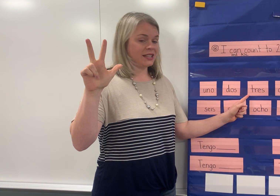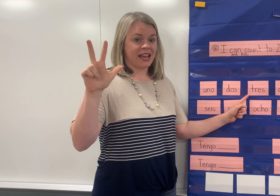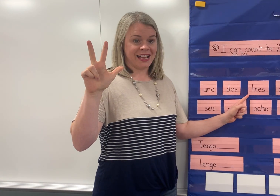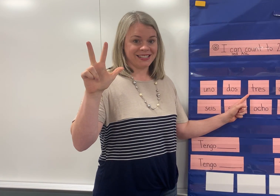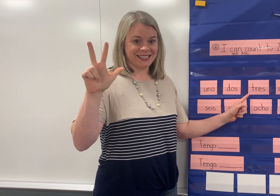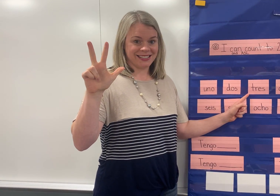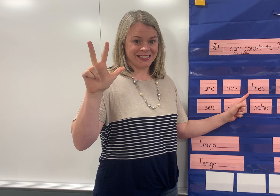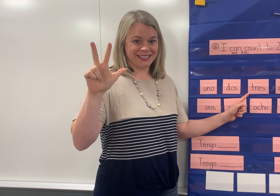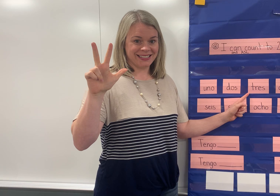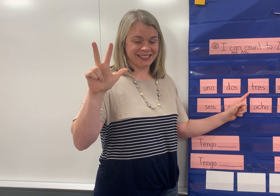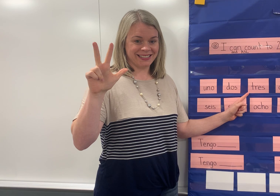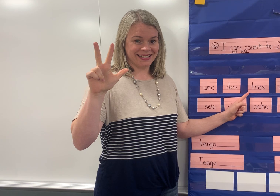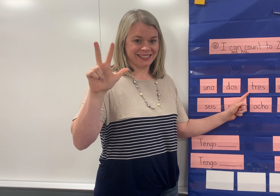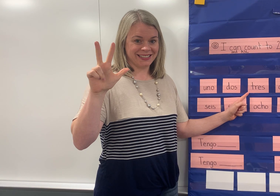3,